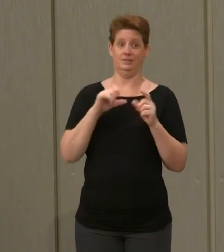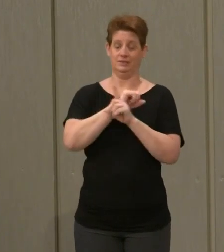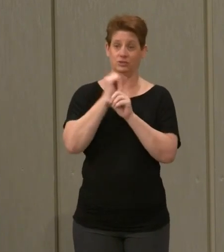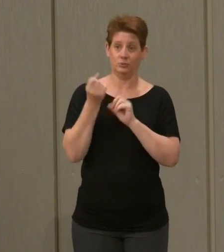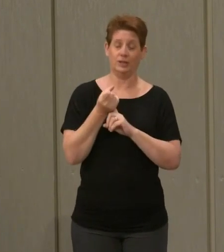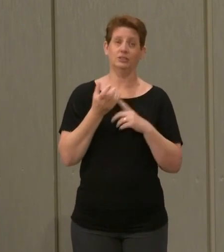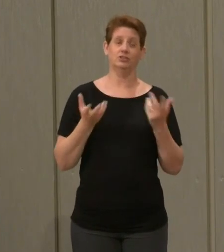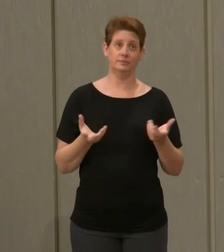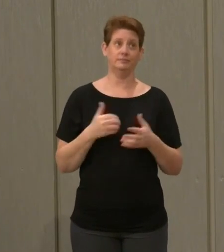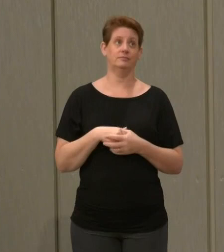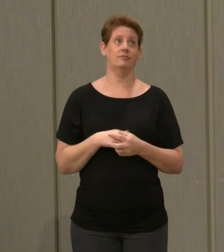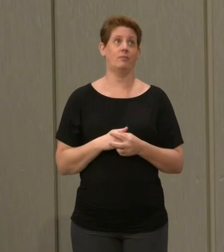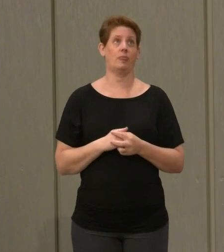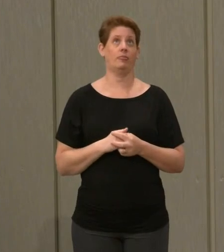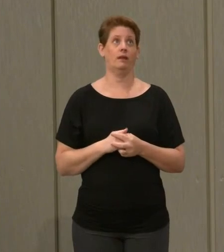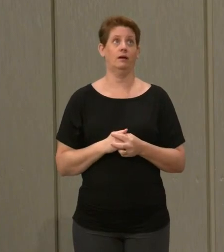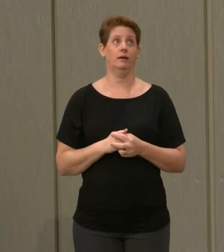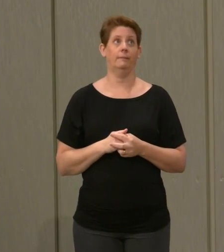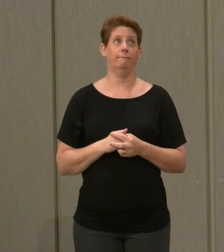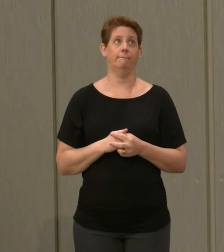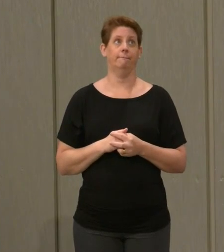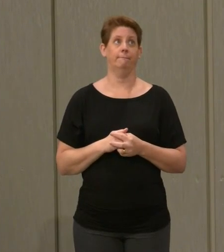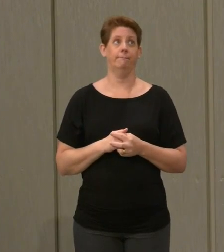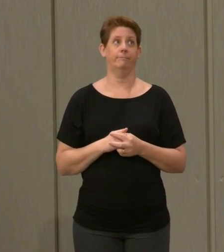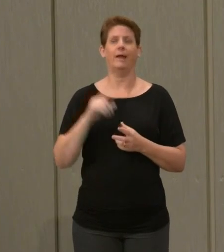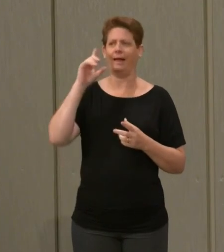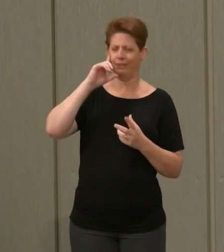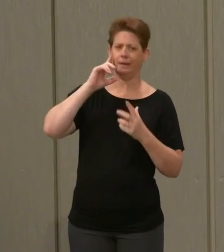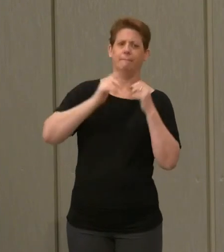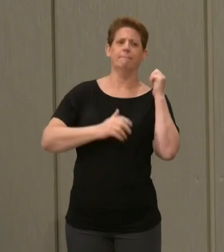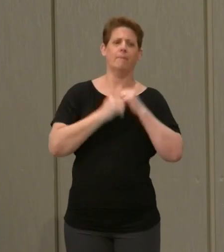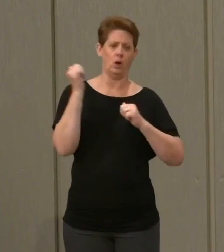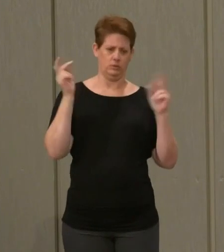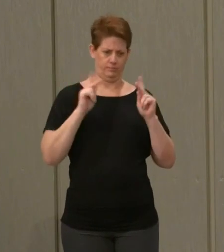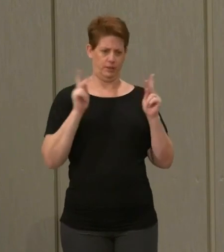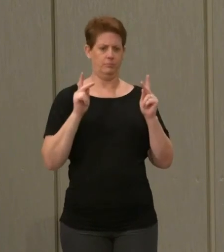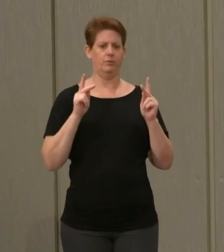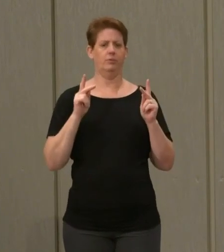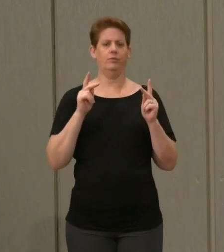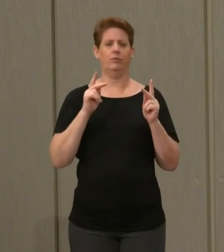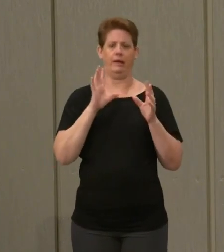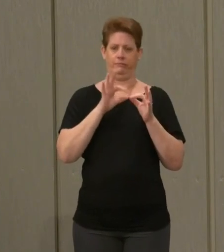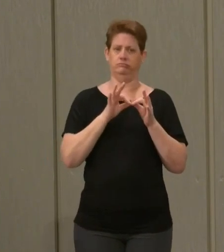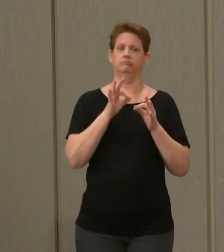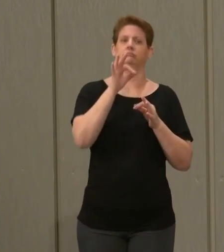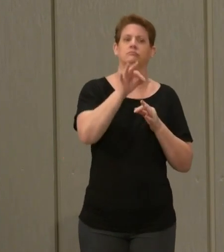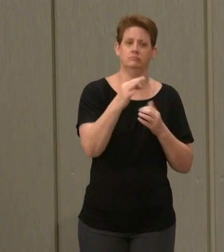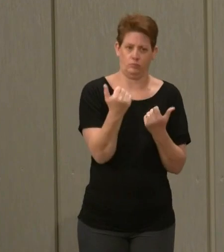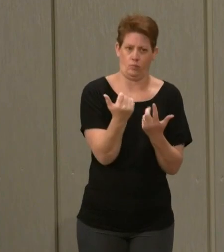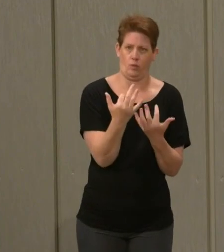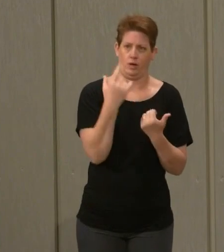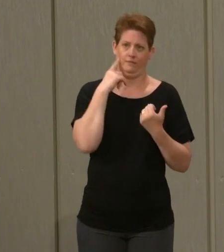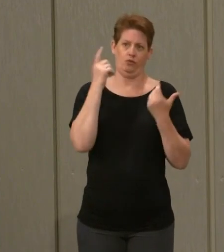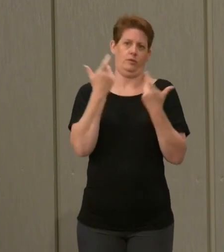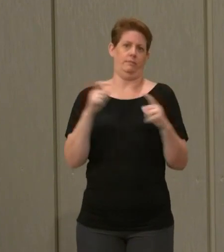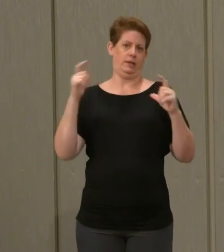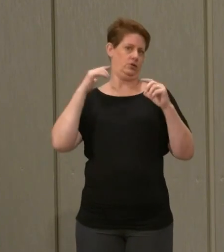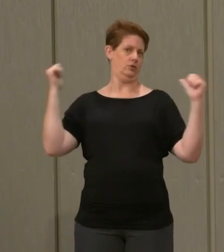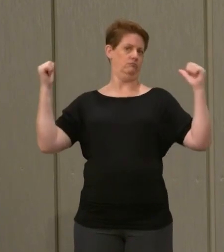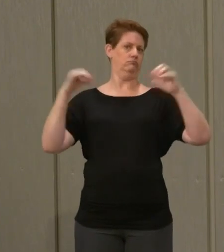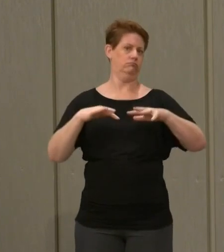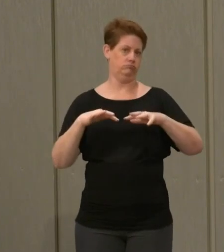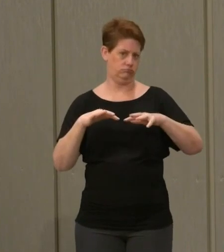there are ways to. Most of people are putting off the actual services, the larger